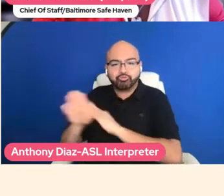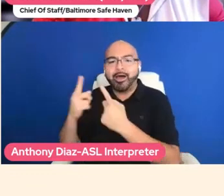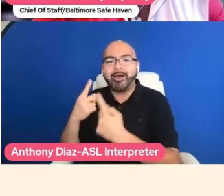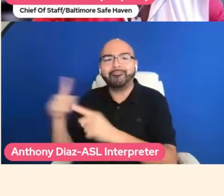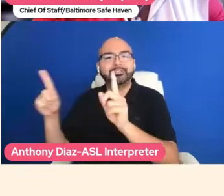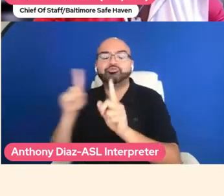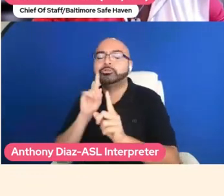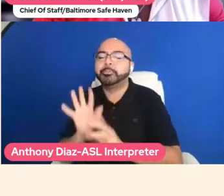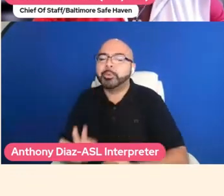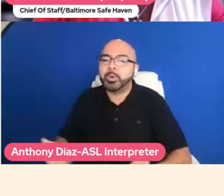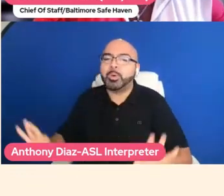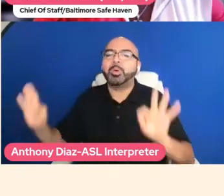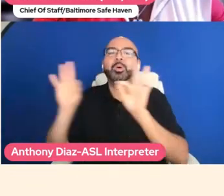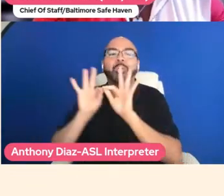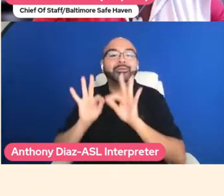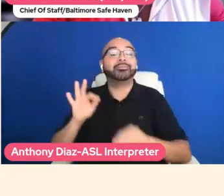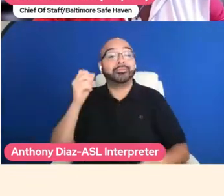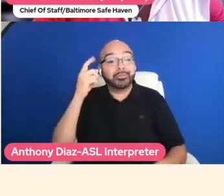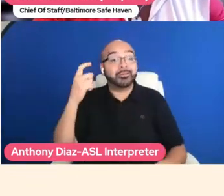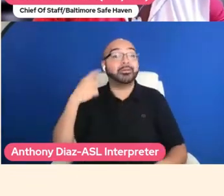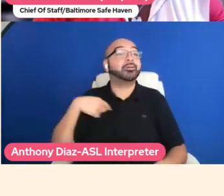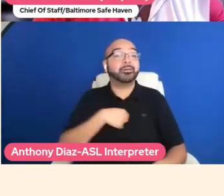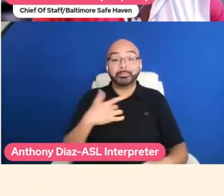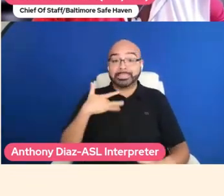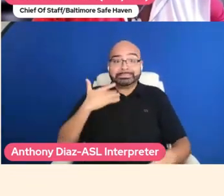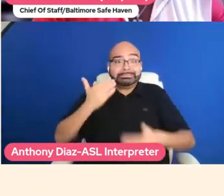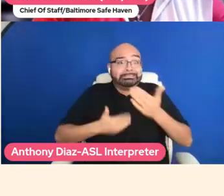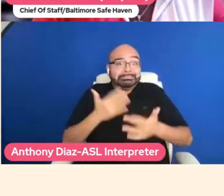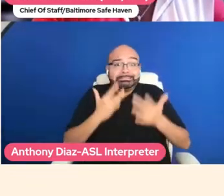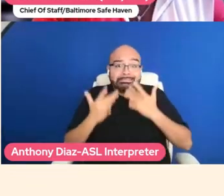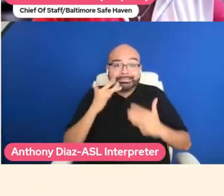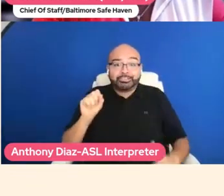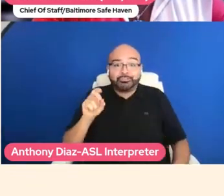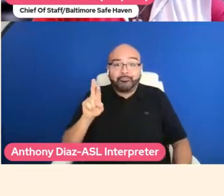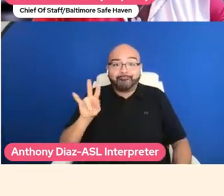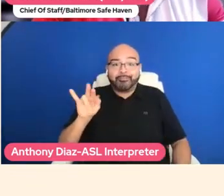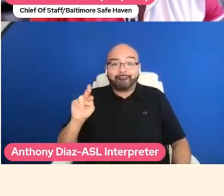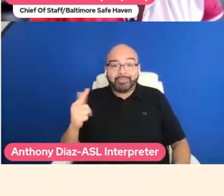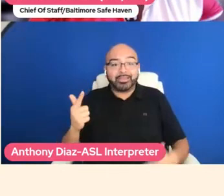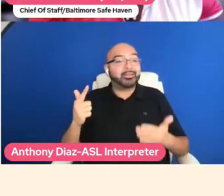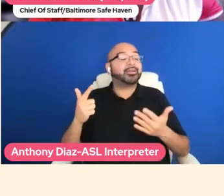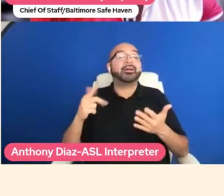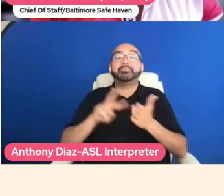of times when we are surviving, we don't know what it means to thrive.